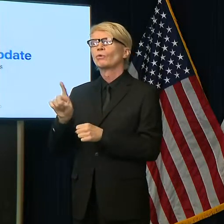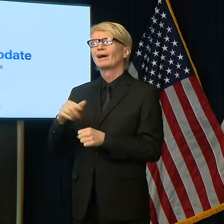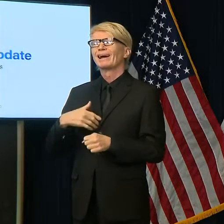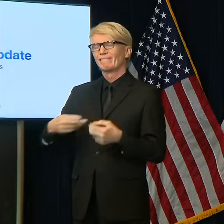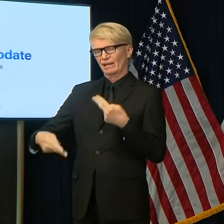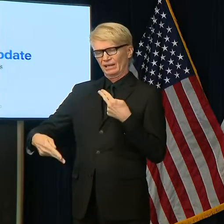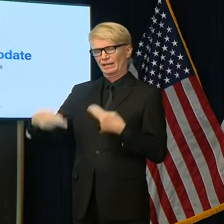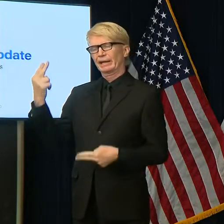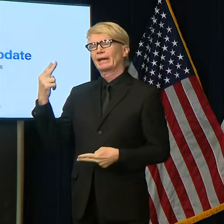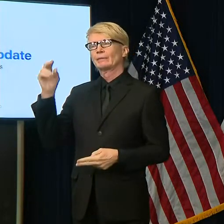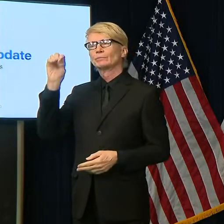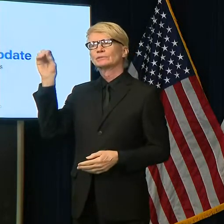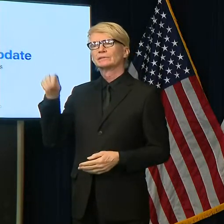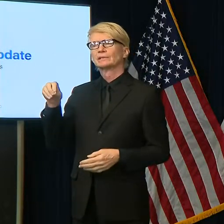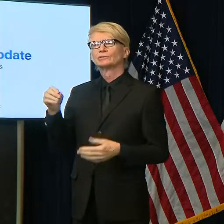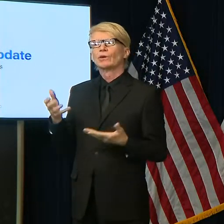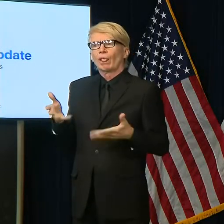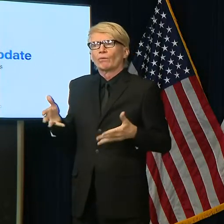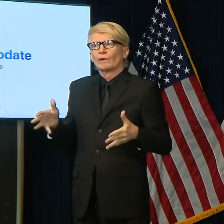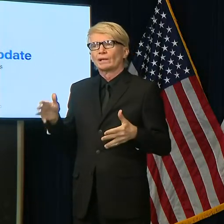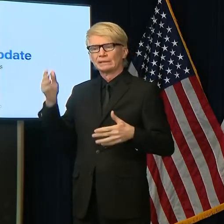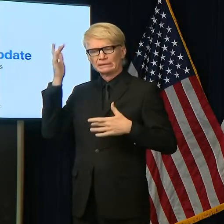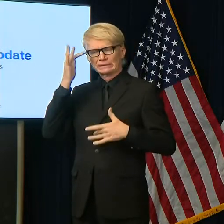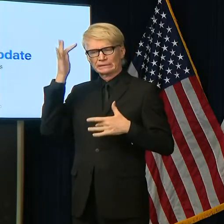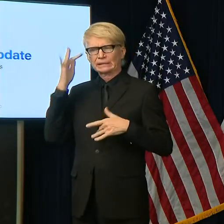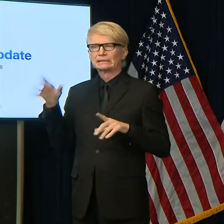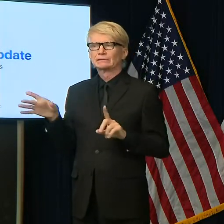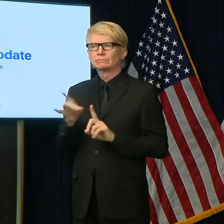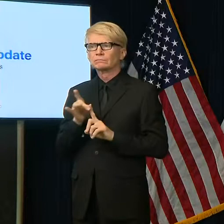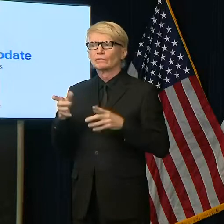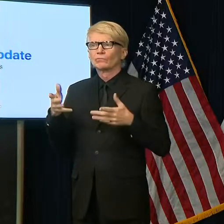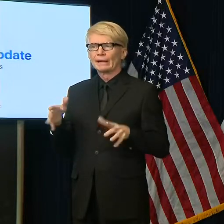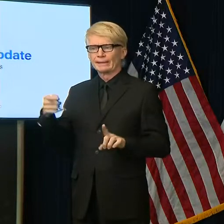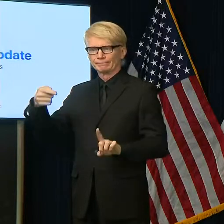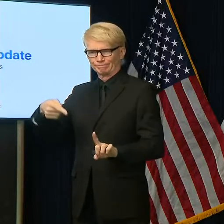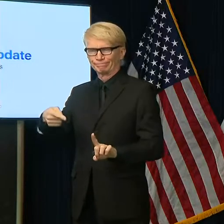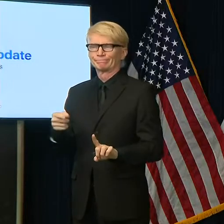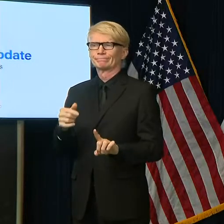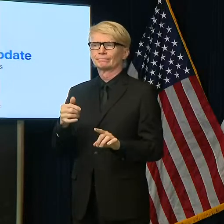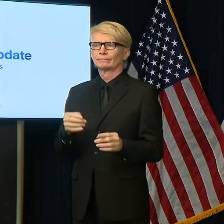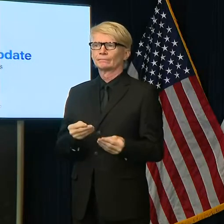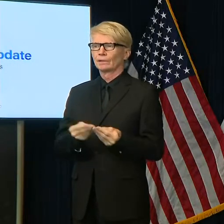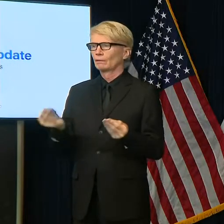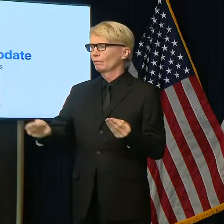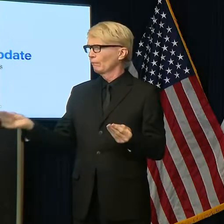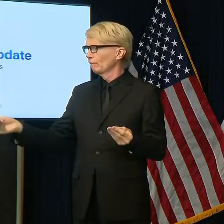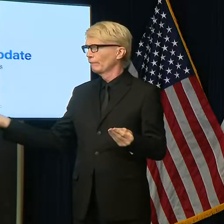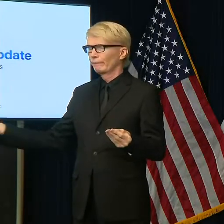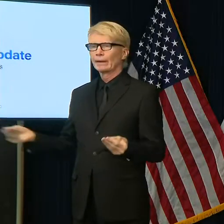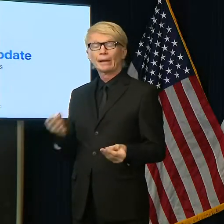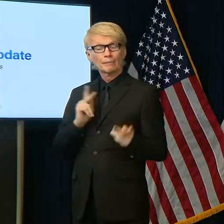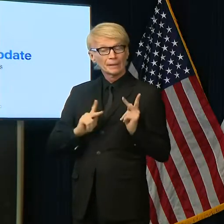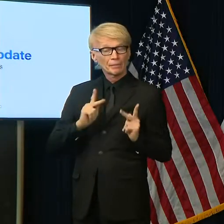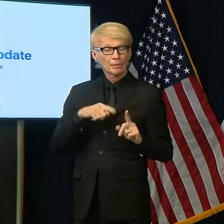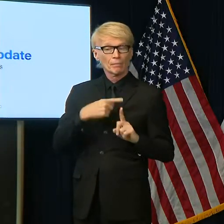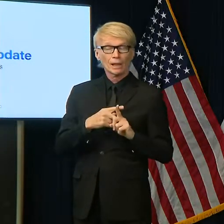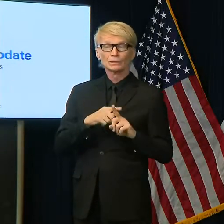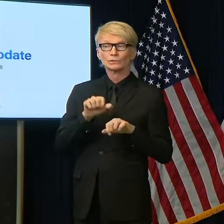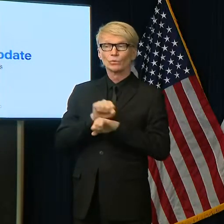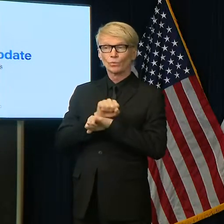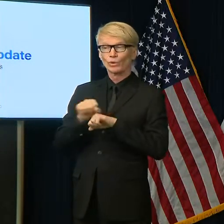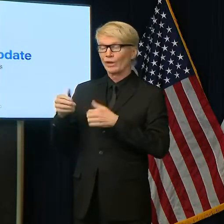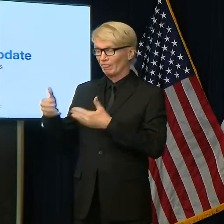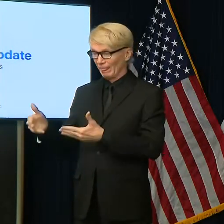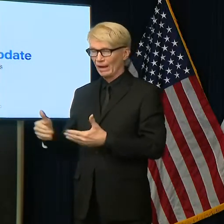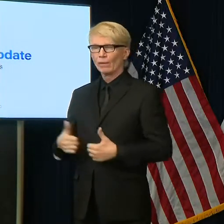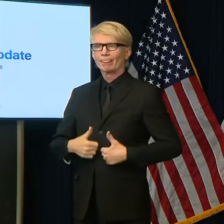high prevalence of the disease, and where people who work at the homes live in the community, and